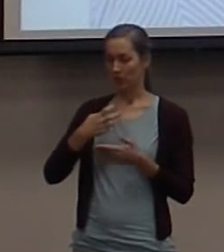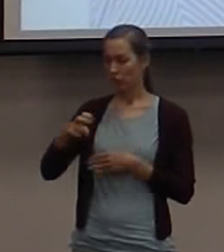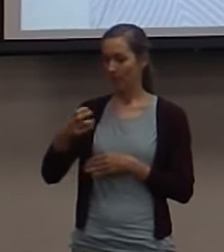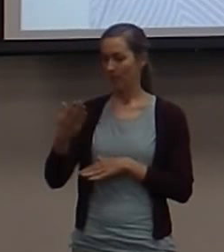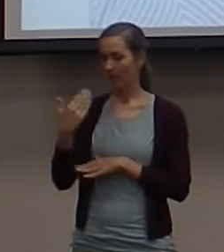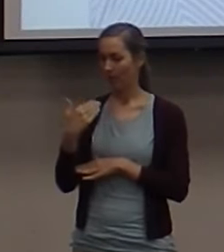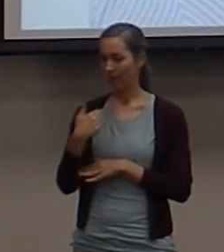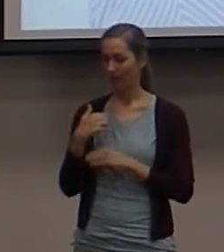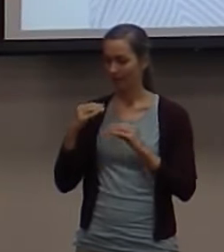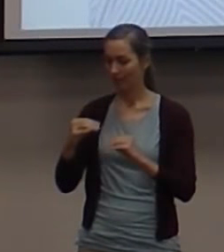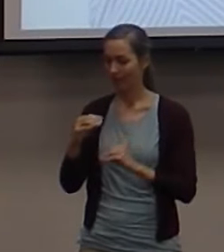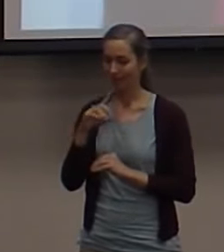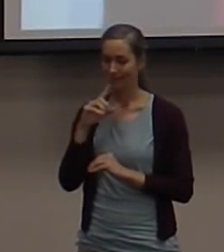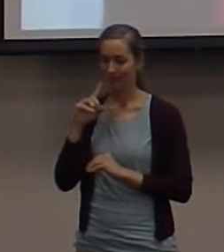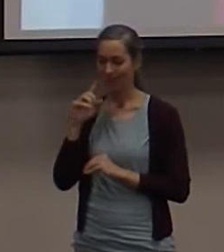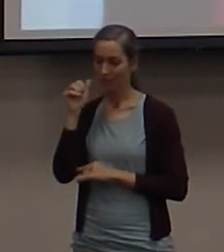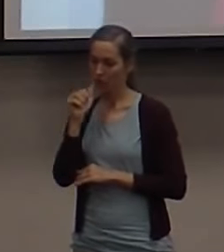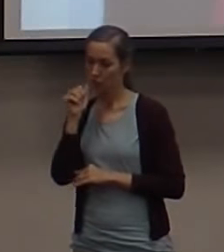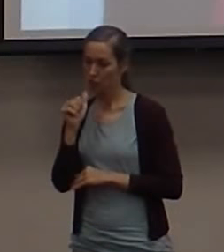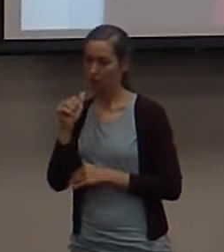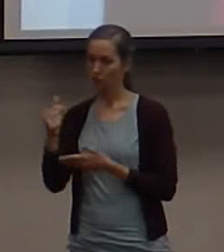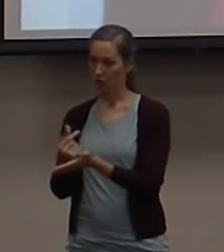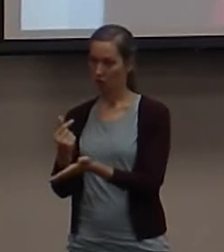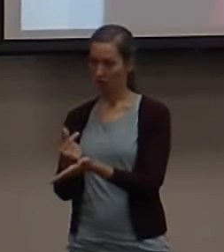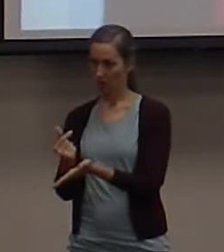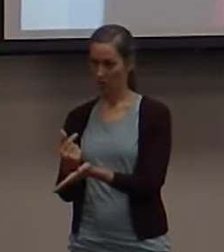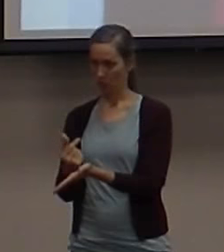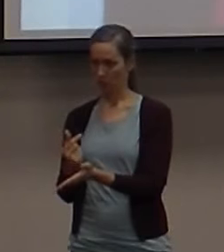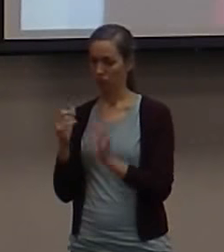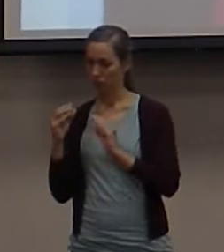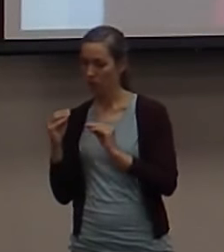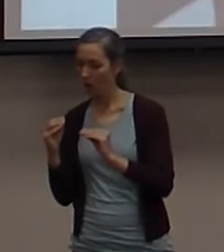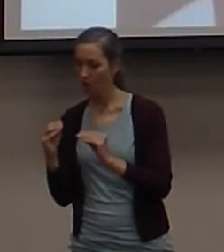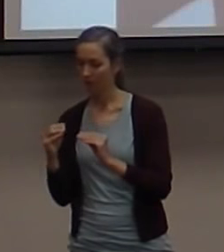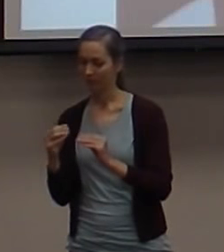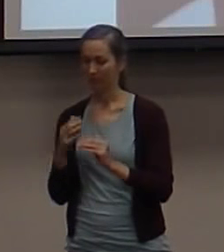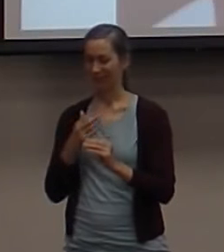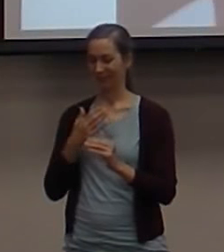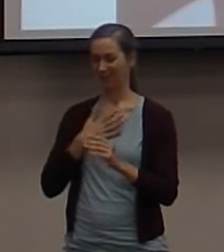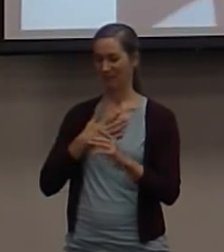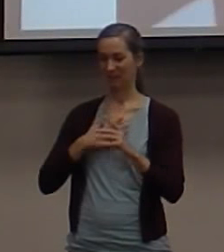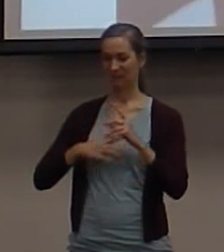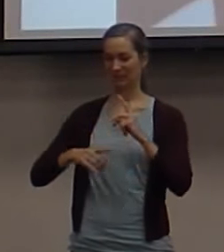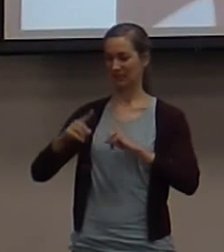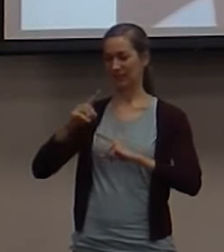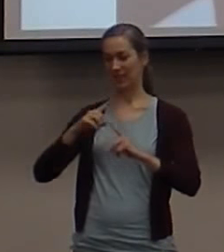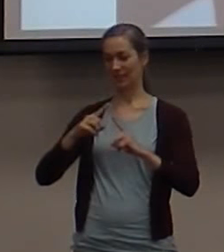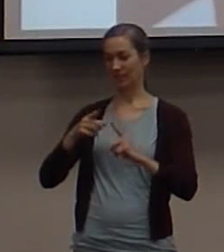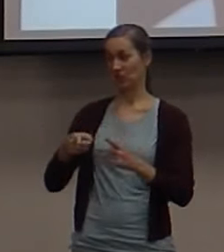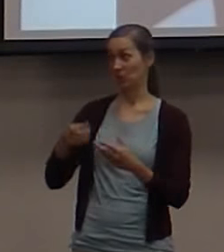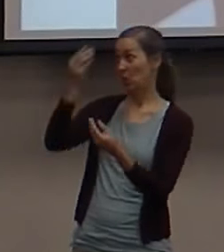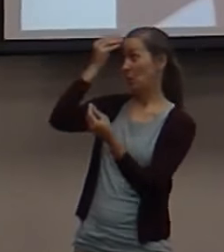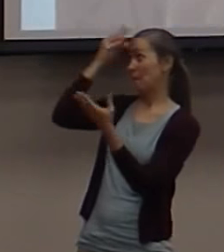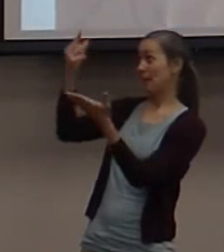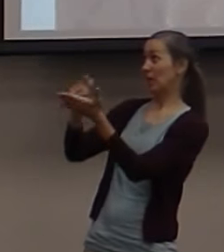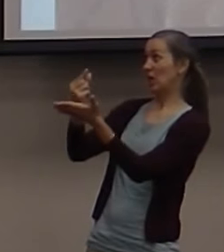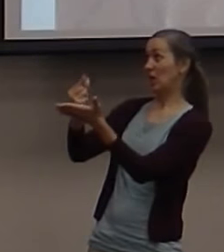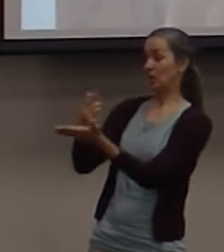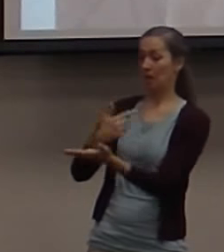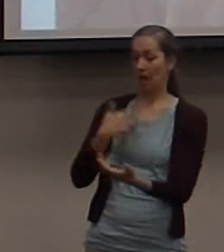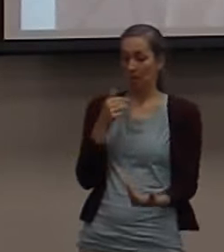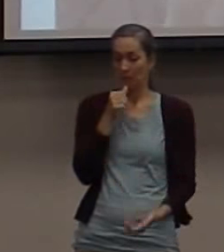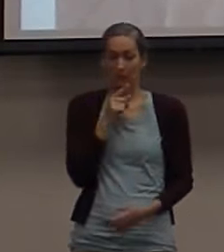a little deaf girl the gospel, and in my sign language, she obeyed the gospel. I'm not really sure what